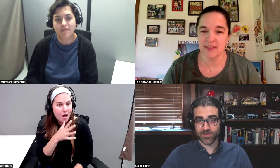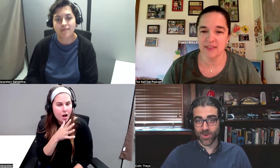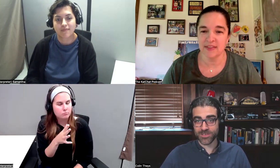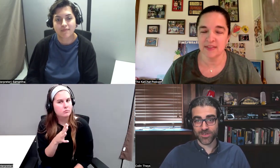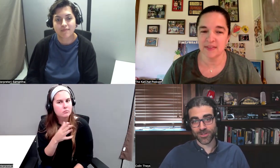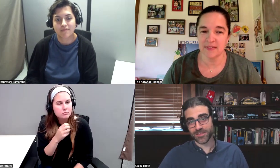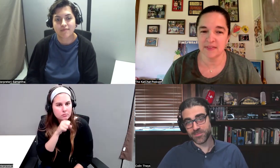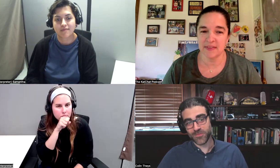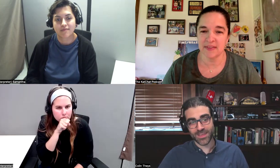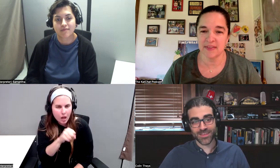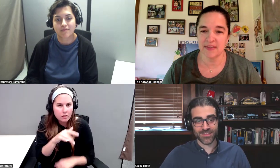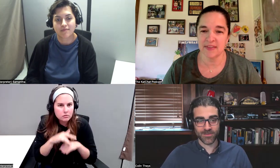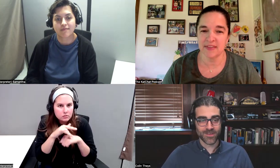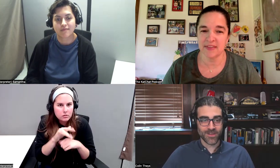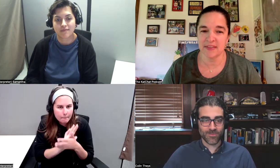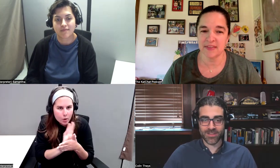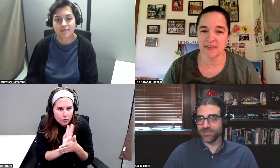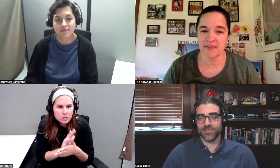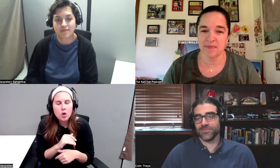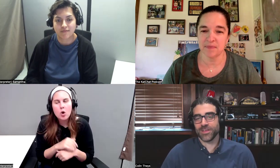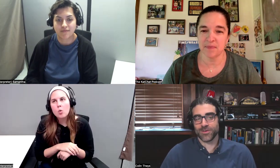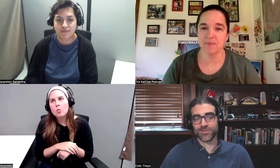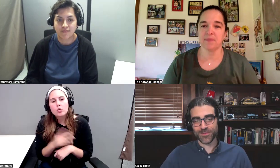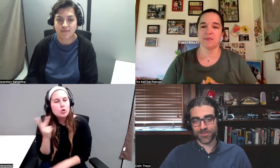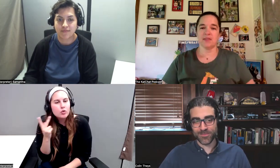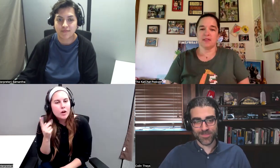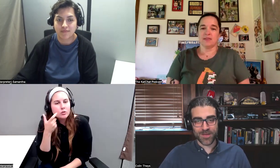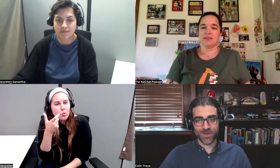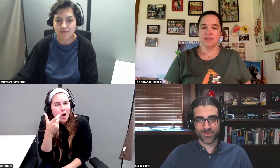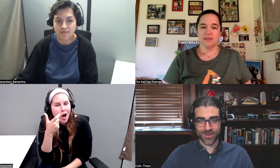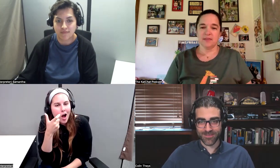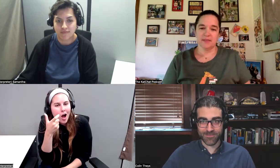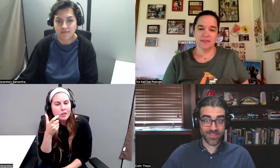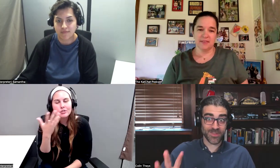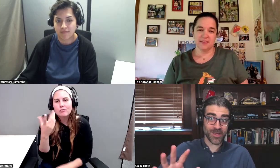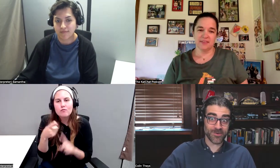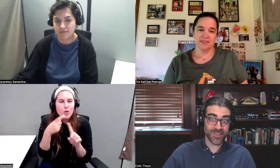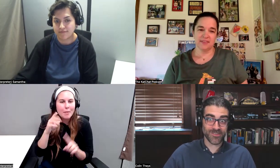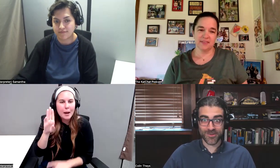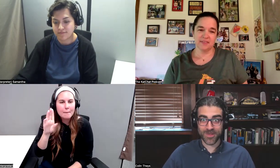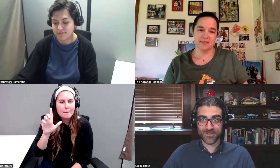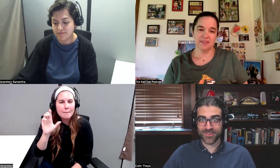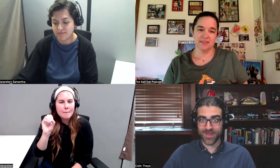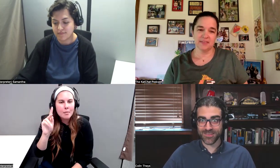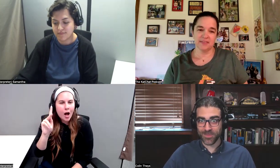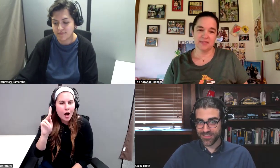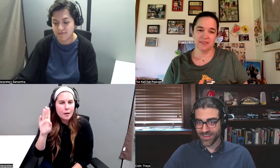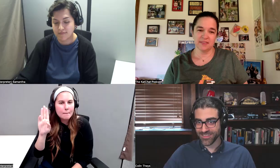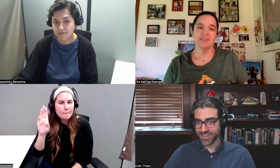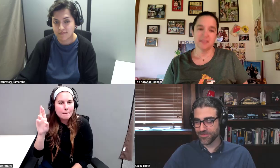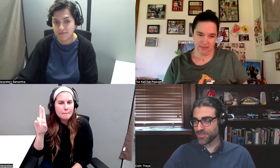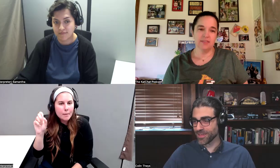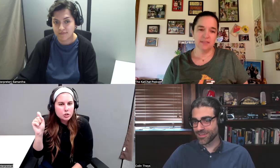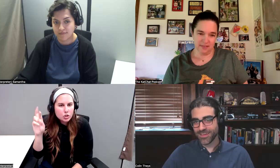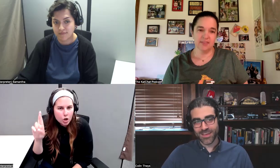and we watched Turner Classic Movies and rented tons of videos from Blockbuster and Best Video, which is actually near me, which is an amazing place that